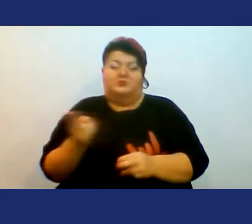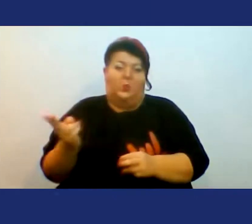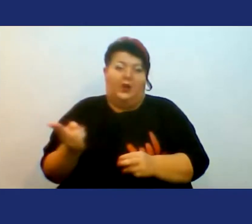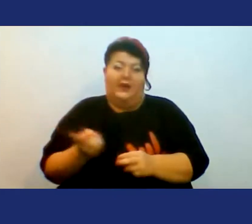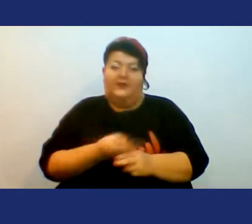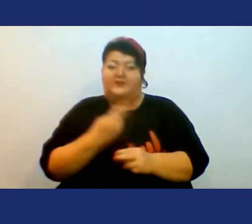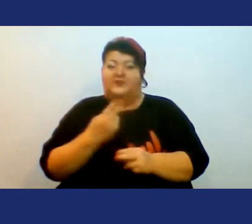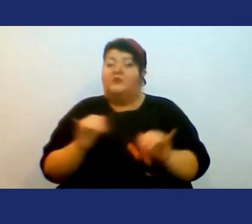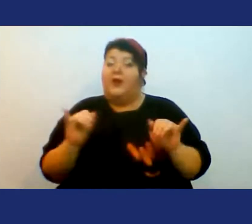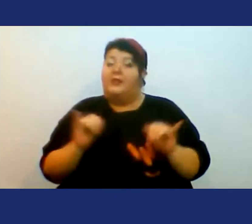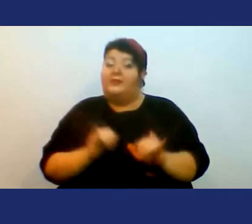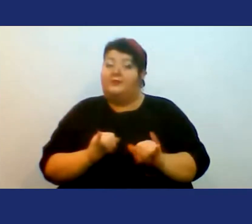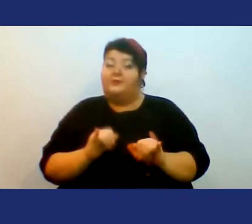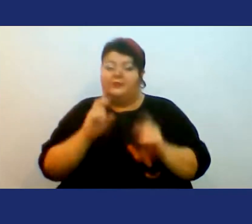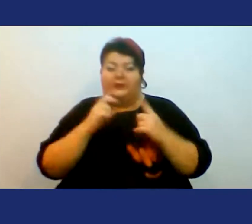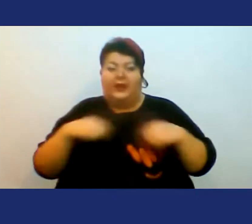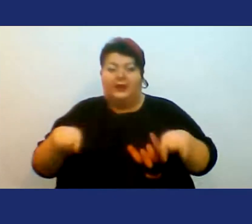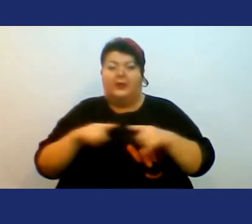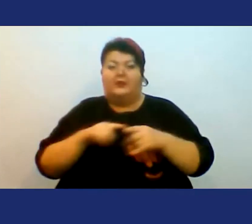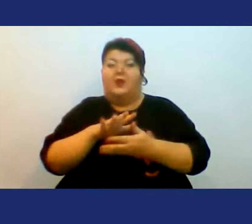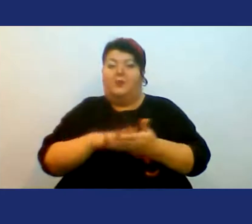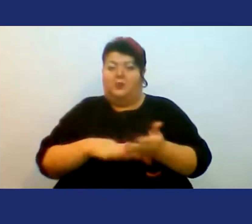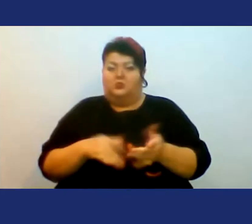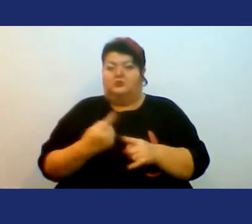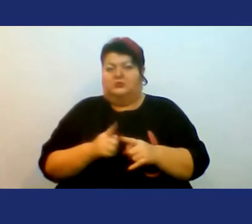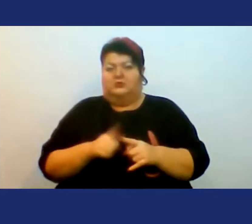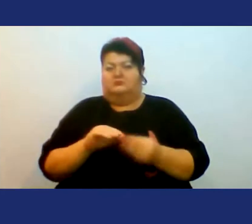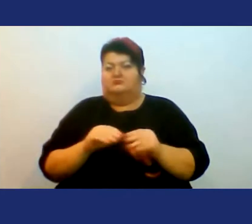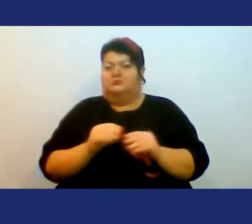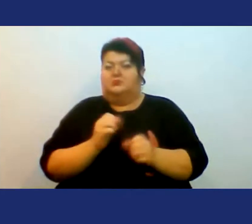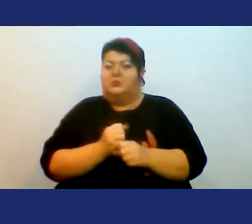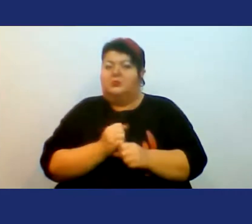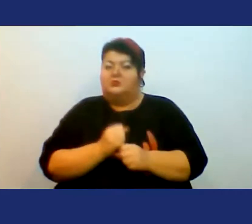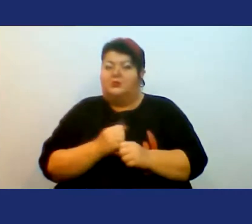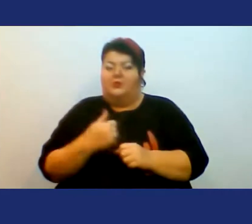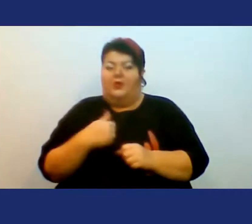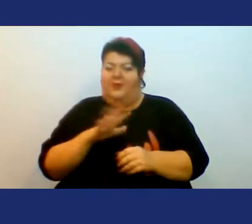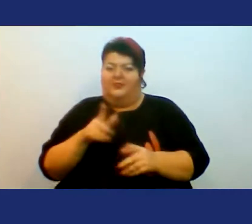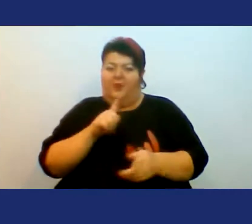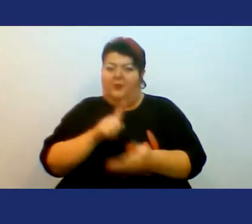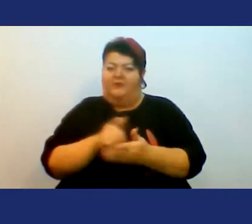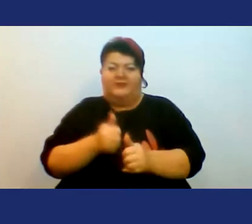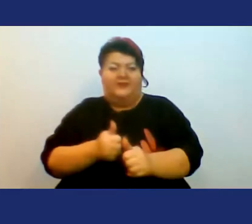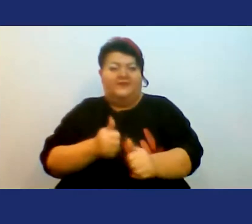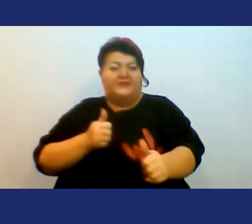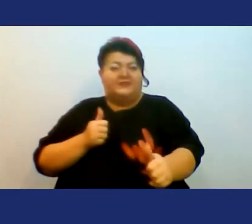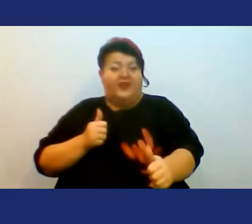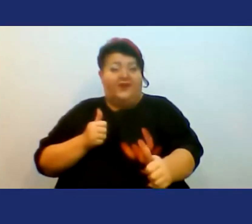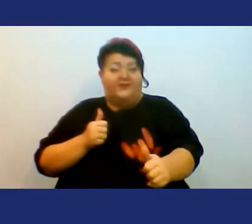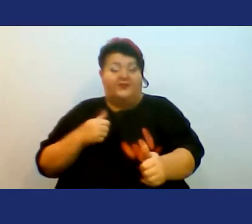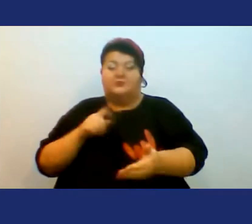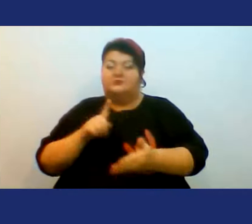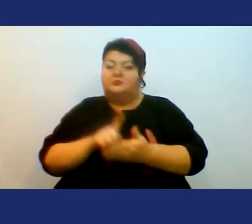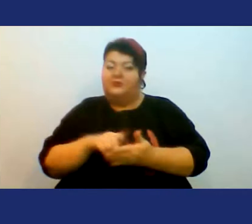the European countries, situation is improving. Many countries have lifted such a